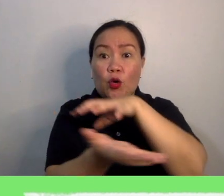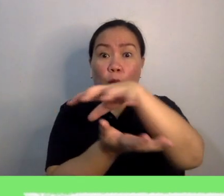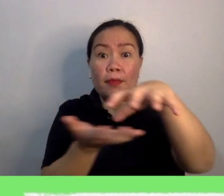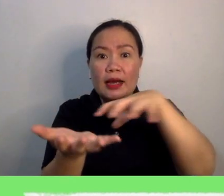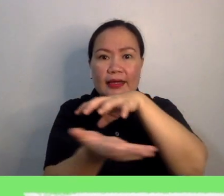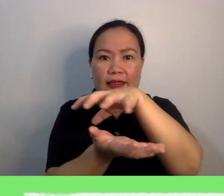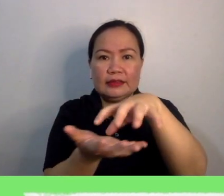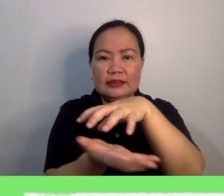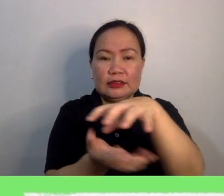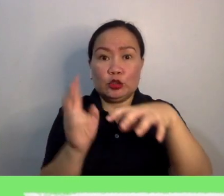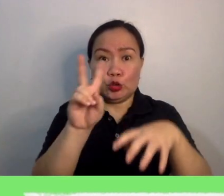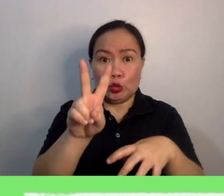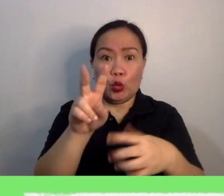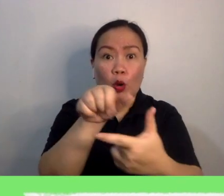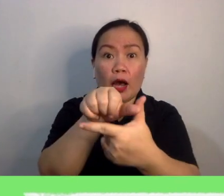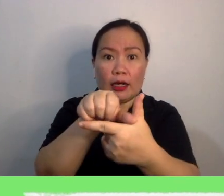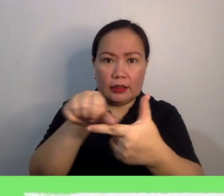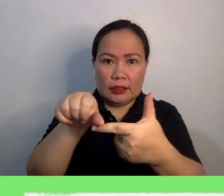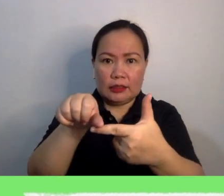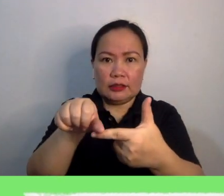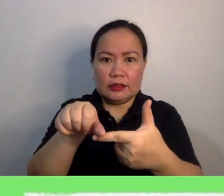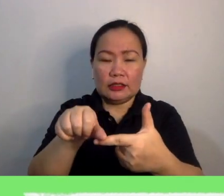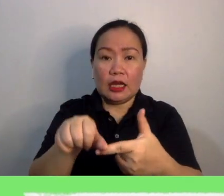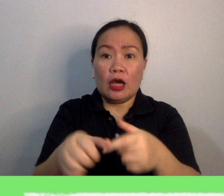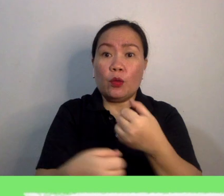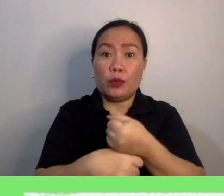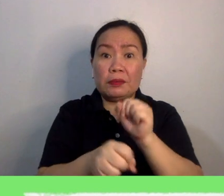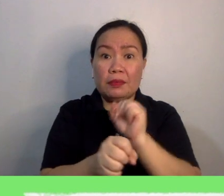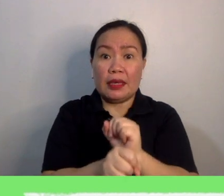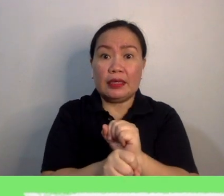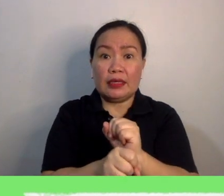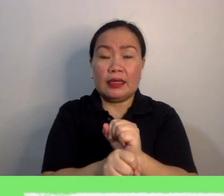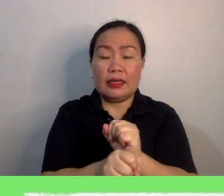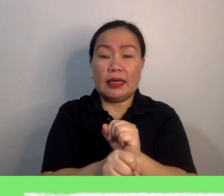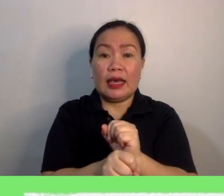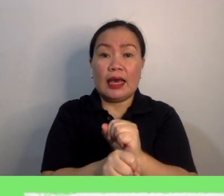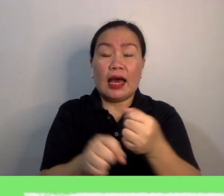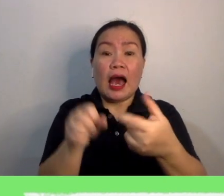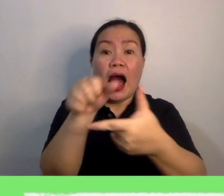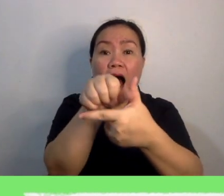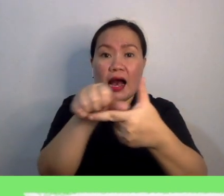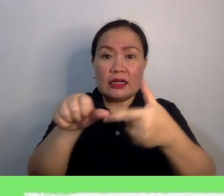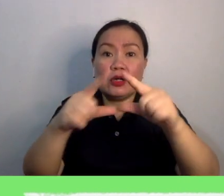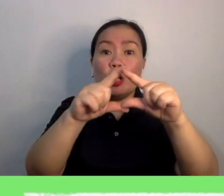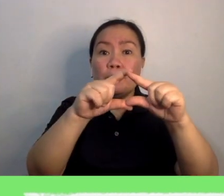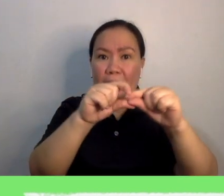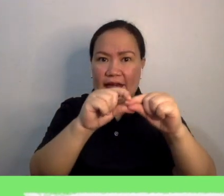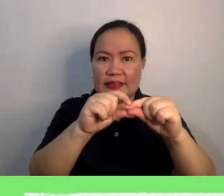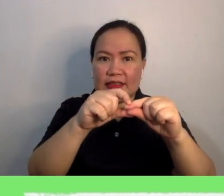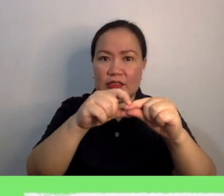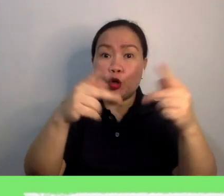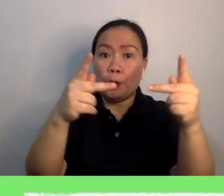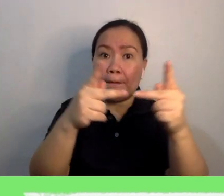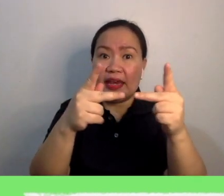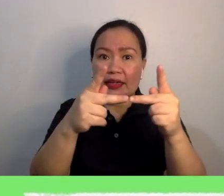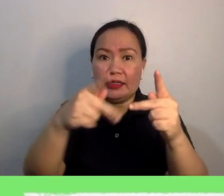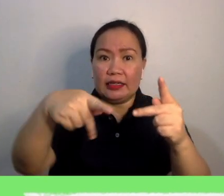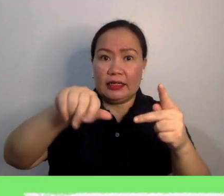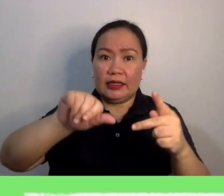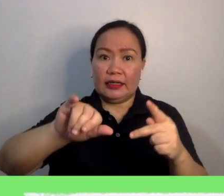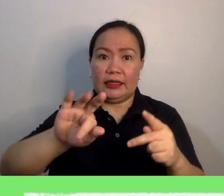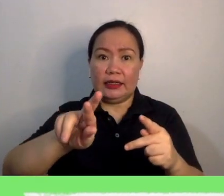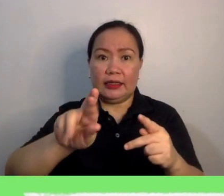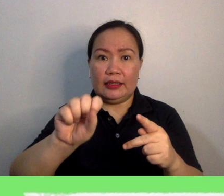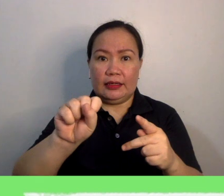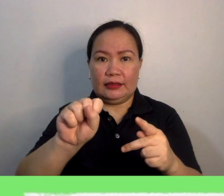nag-combine tayo ng dalawang angles, nakakabuo tayo ngayon ng angle pairs. Okay, so ano-ano ba itong